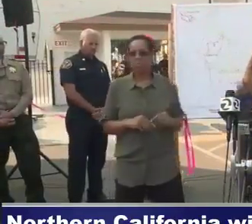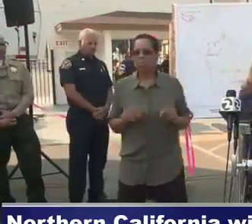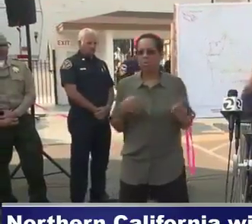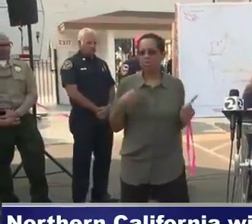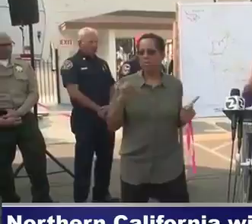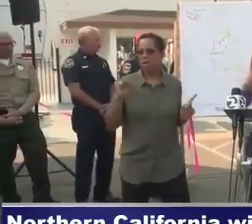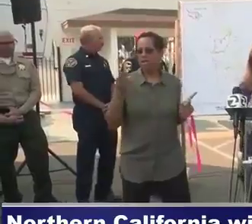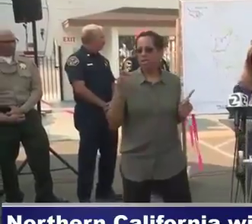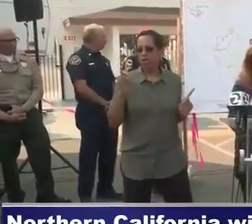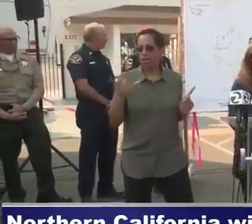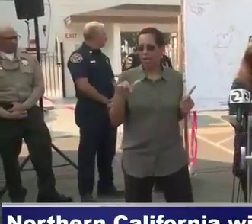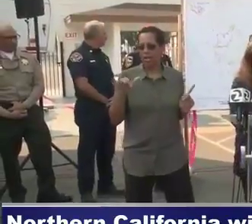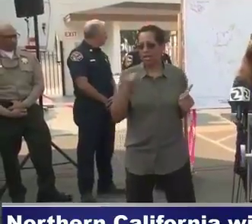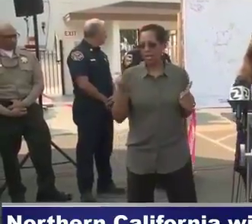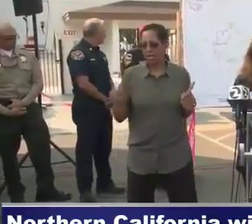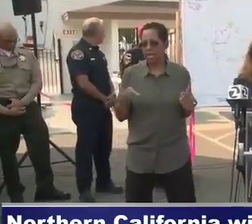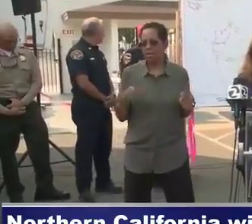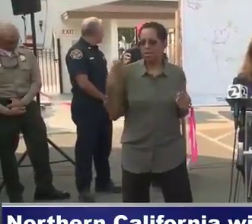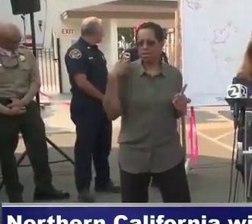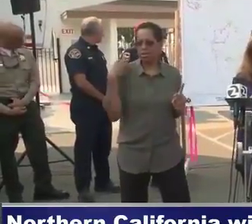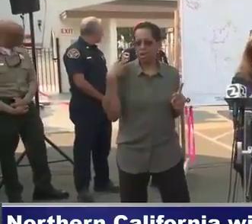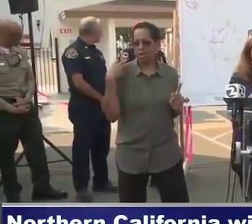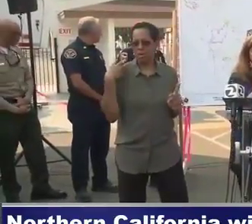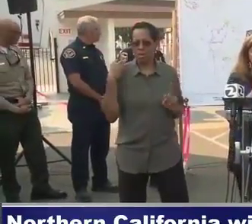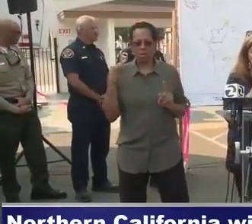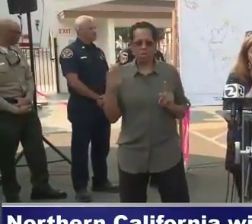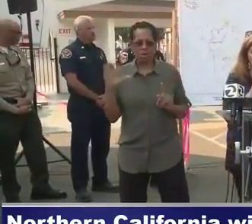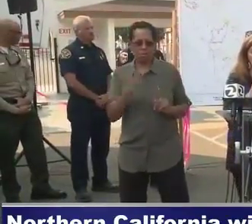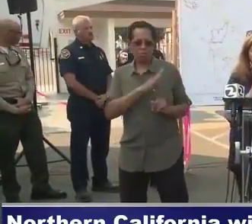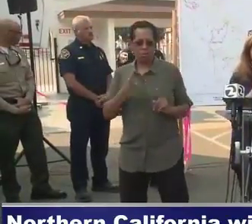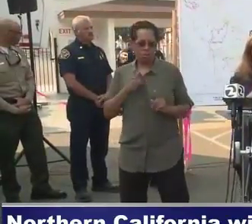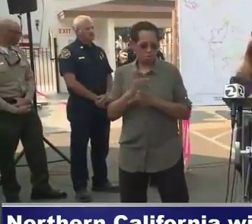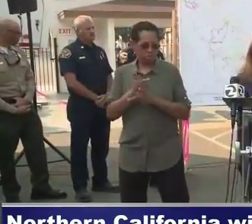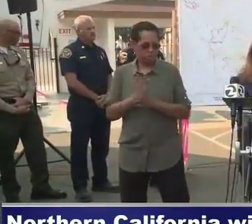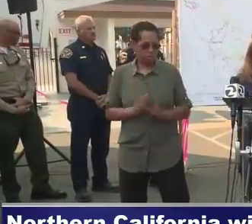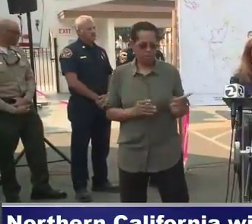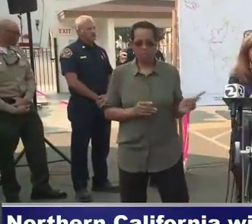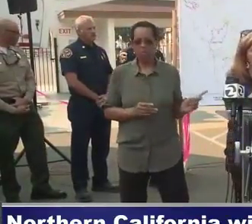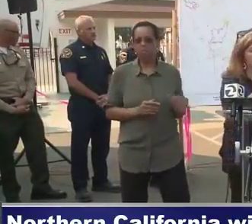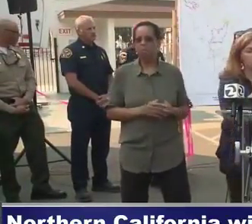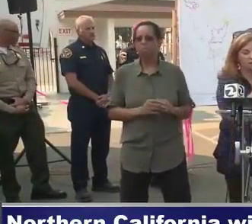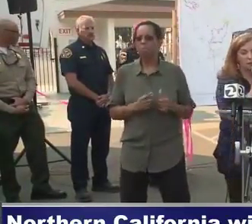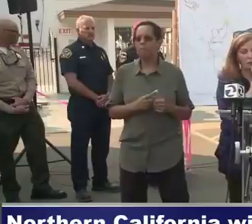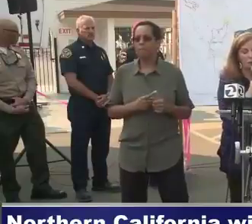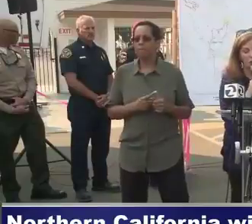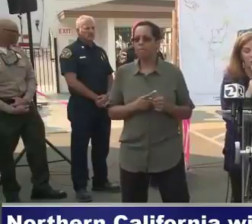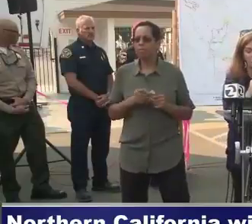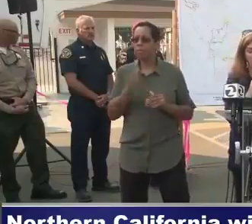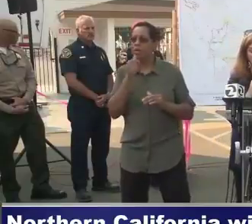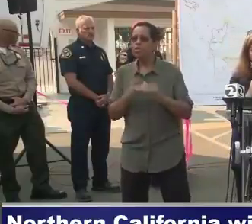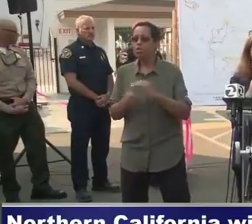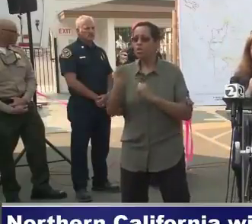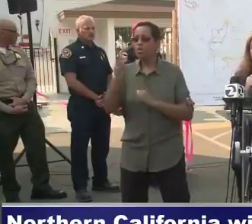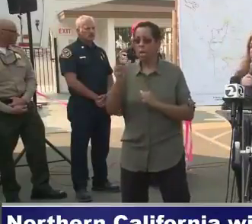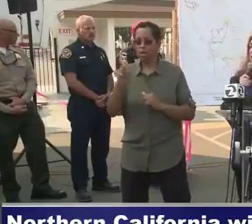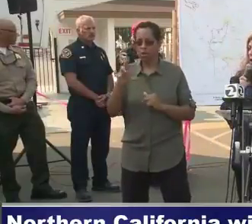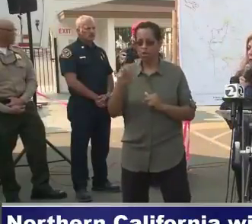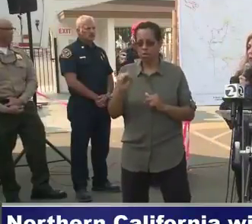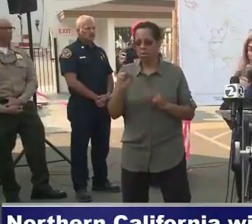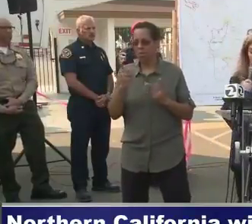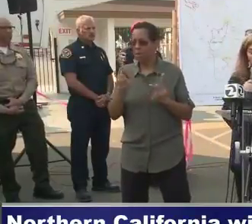the Sonoma County Board of Supervisors. I'm going to start with just saying that sheltering our displaced community members has